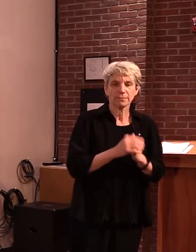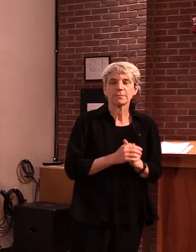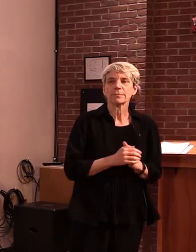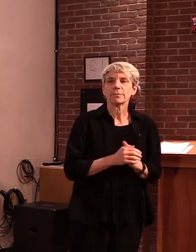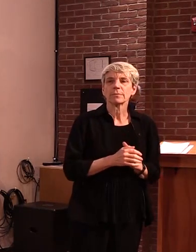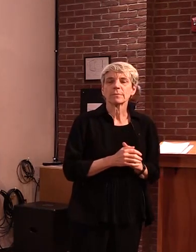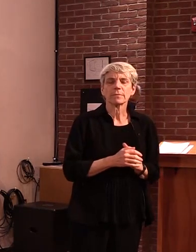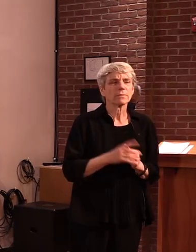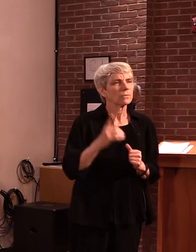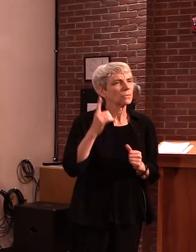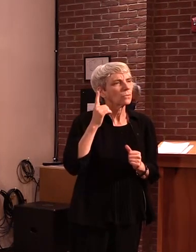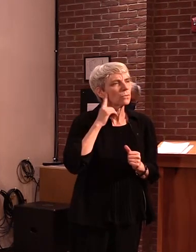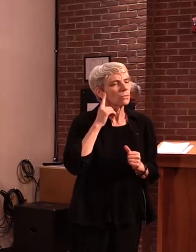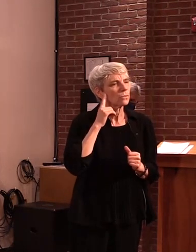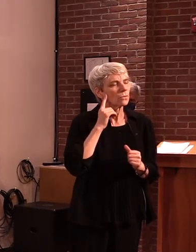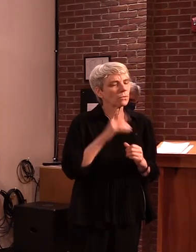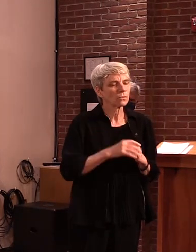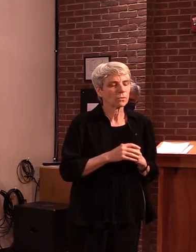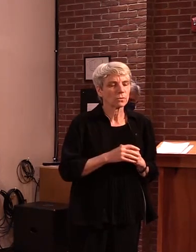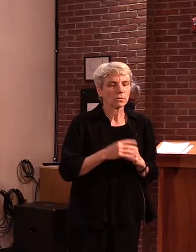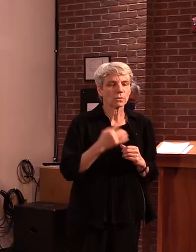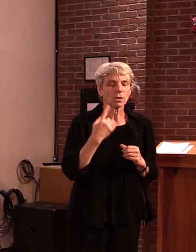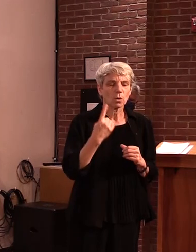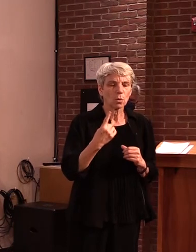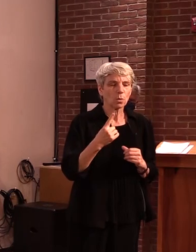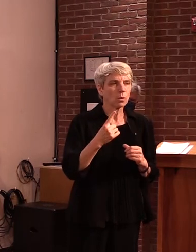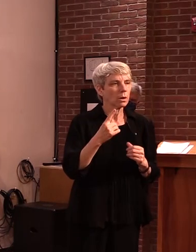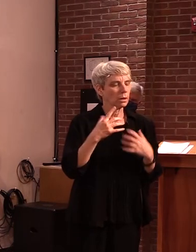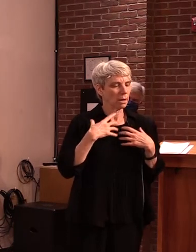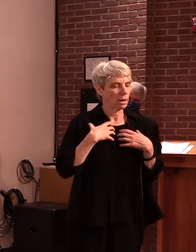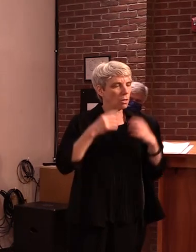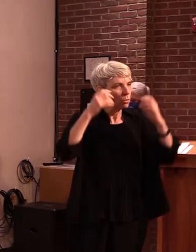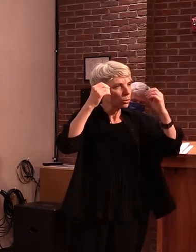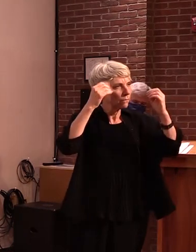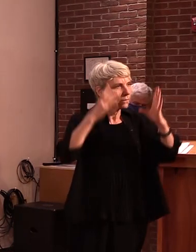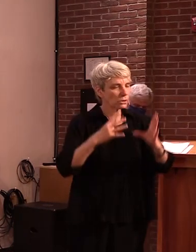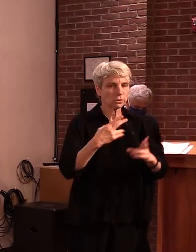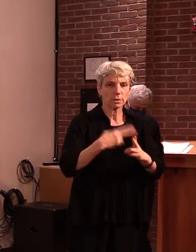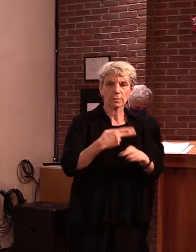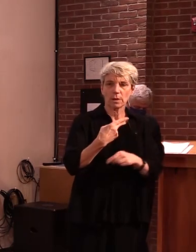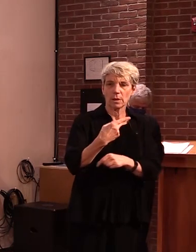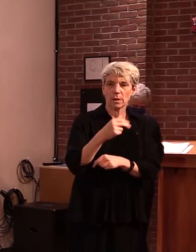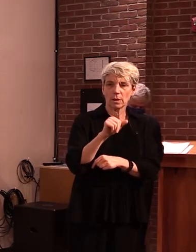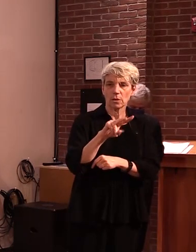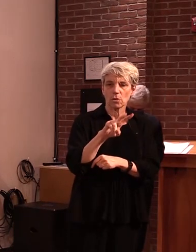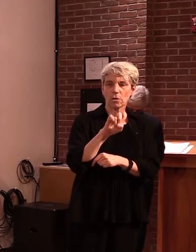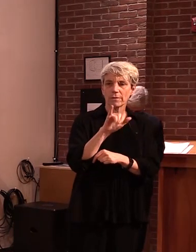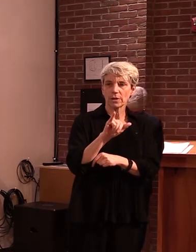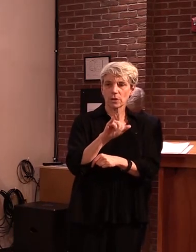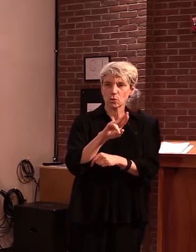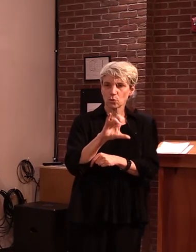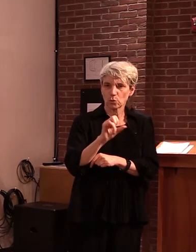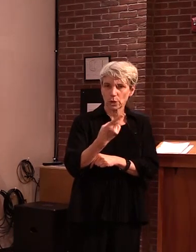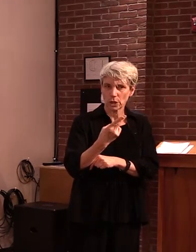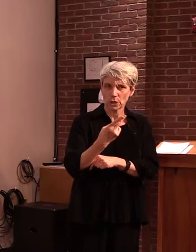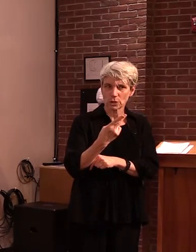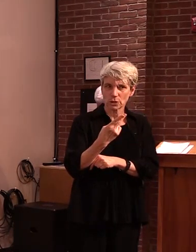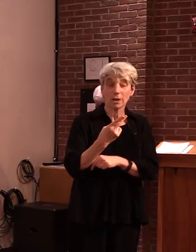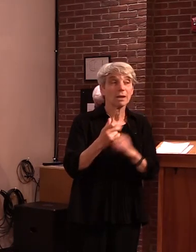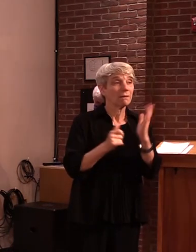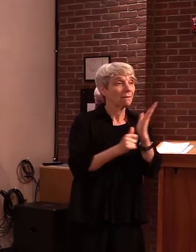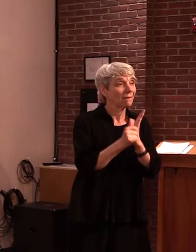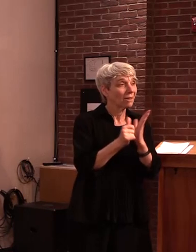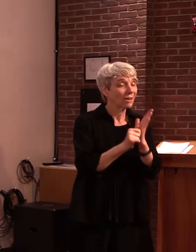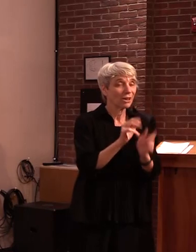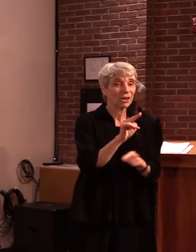Reports. Top Yale health professor Harvey Rich just said in Newsweek that we need to use